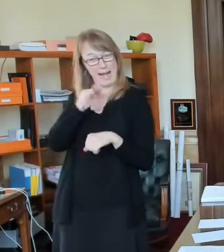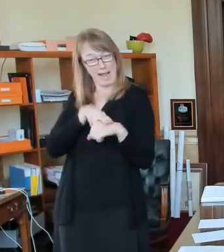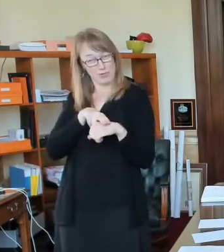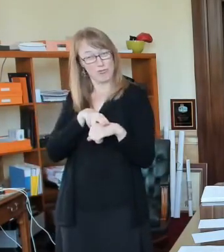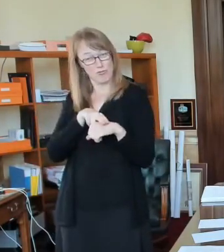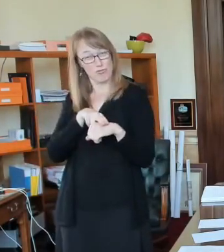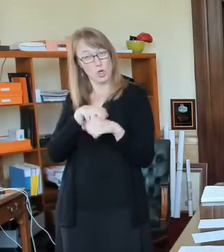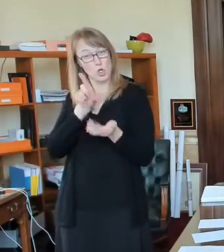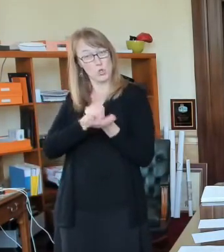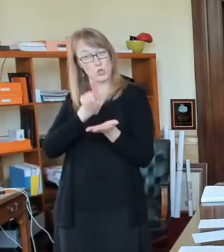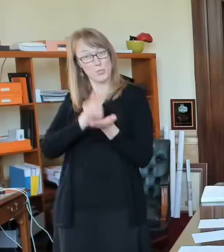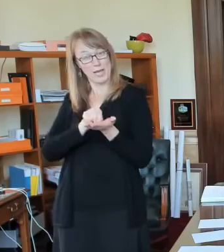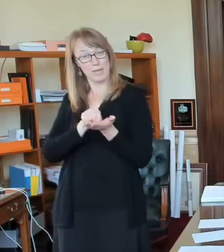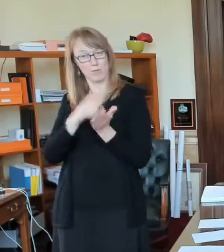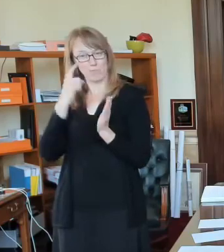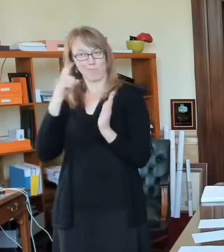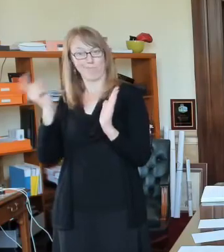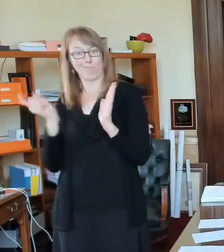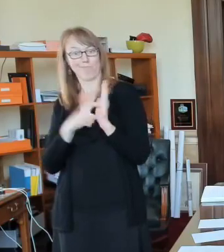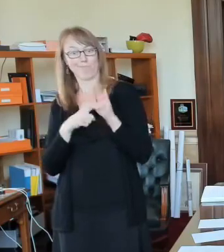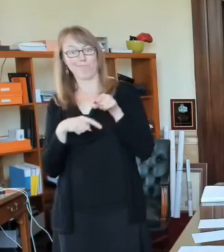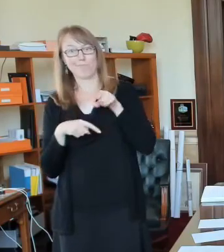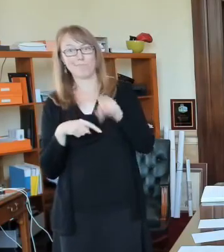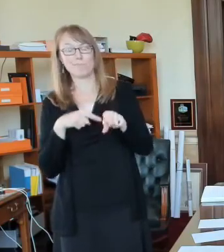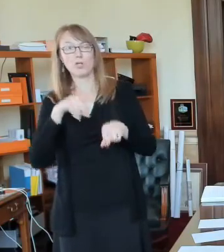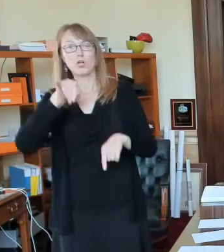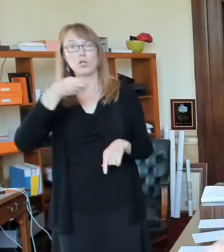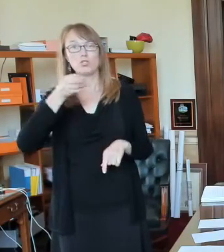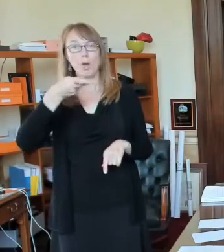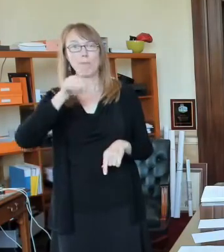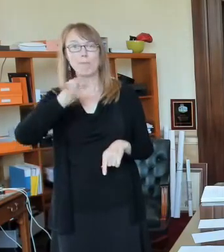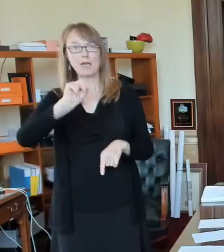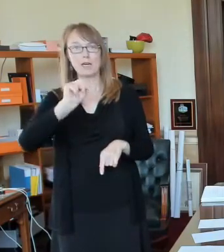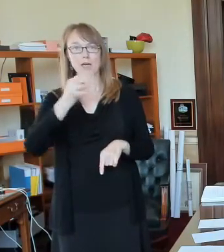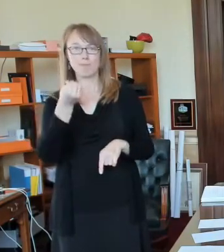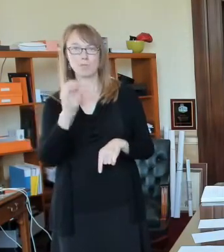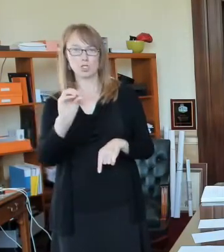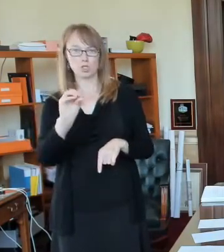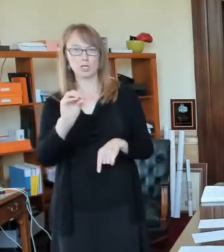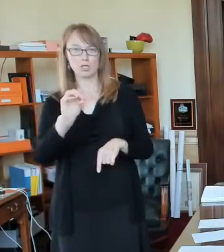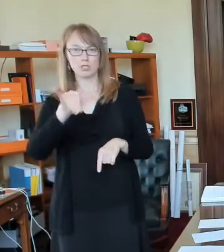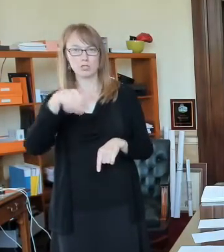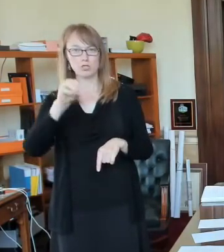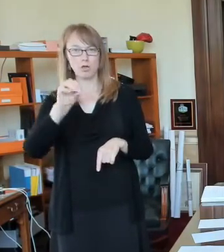Missouri, so far southwest Missouri. Here in St. Louis,